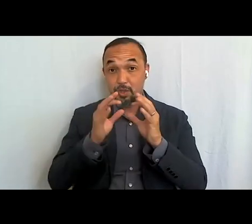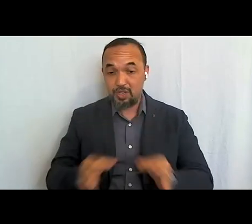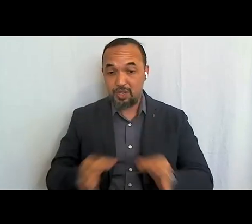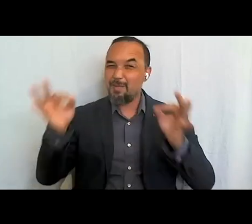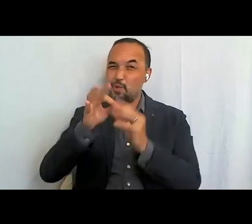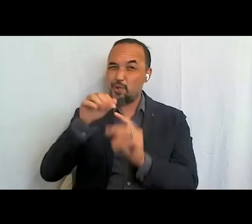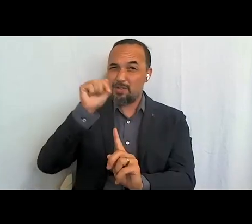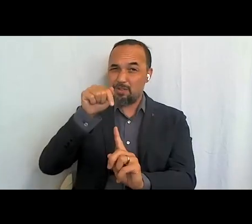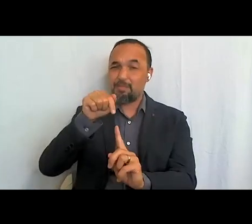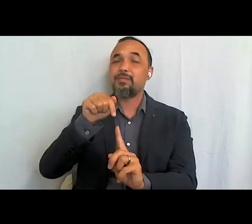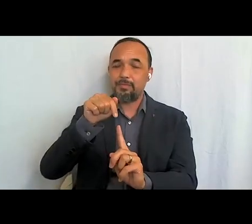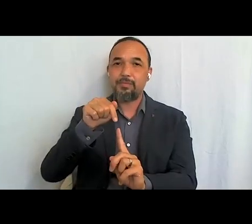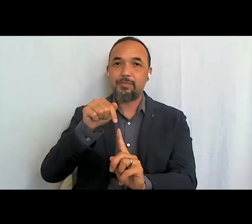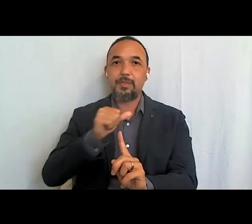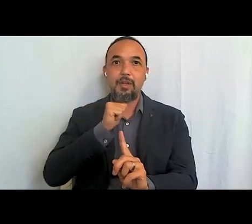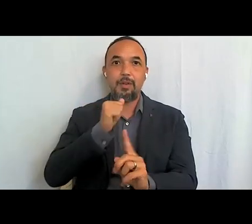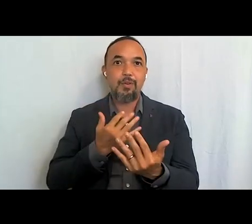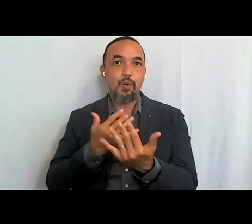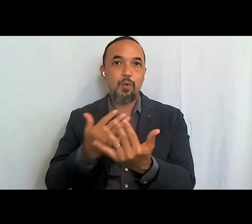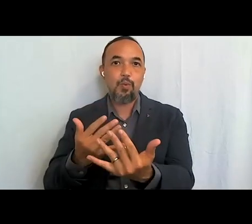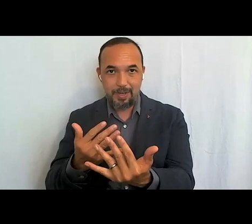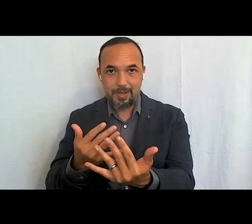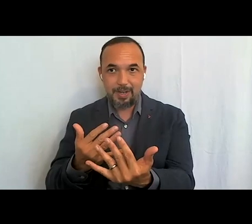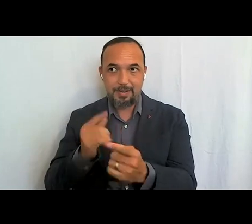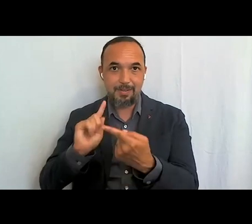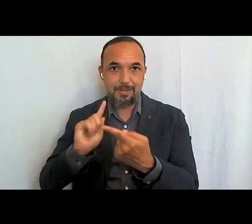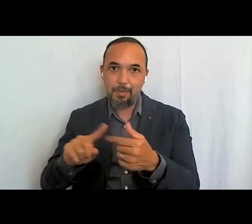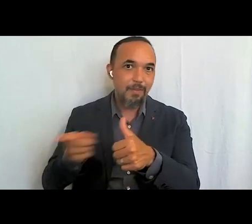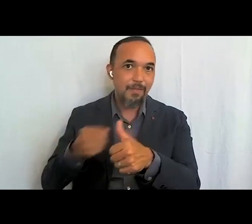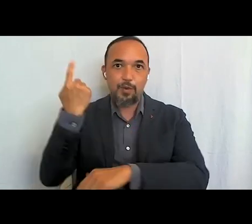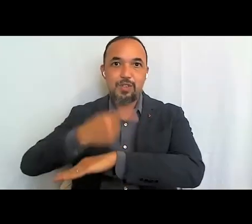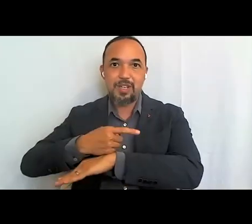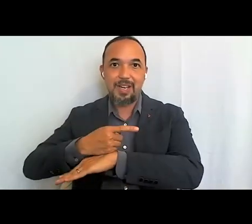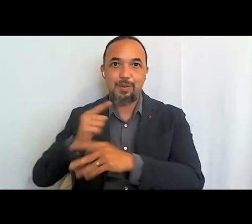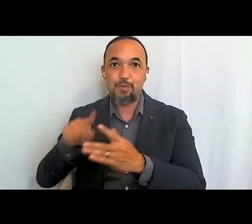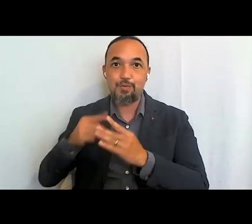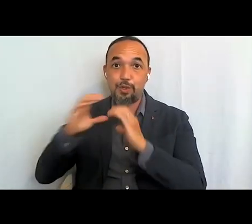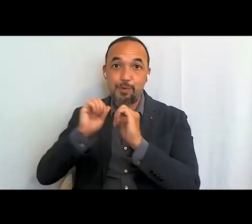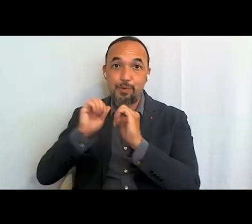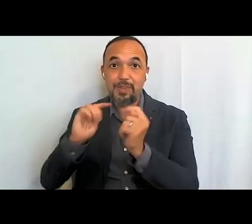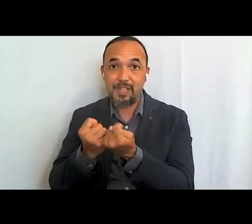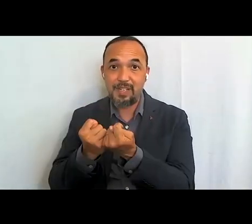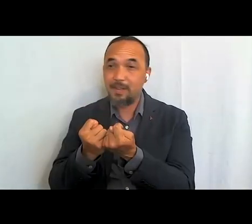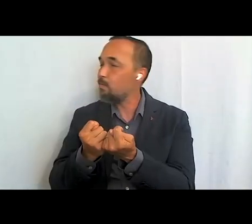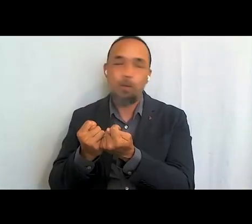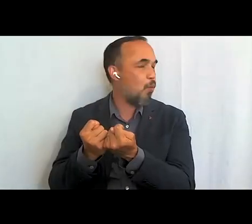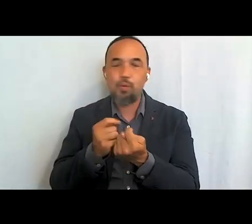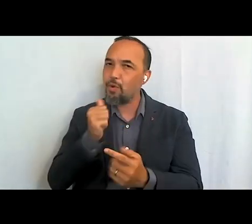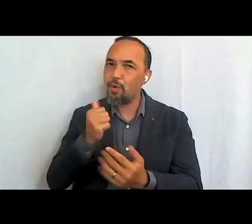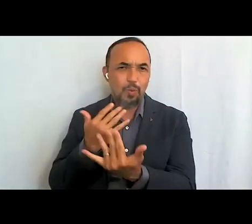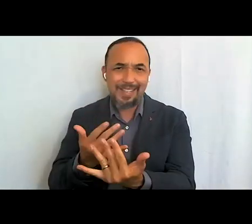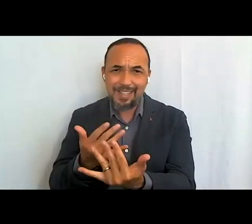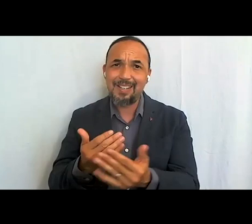So don't wait until the hunt starts to communicate with your team. Don't wait. So one, don't wait.